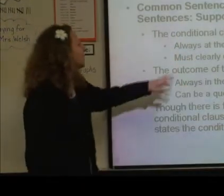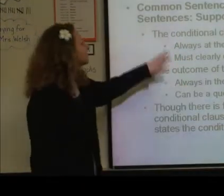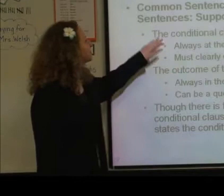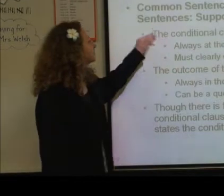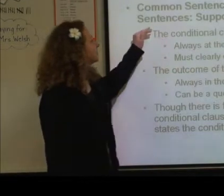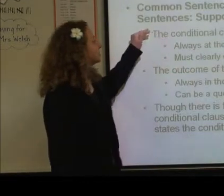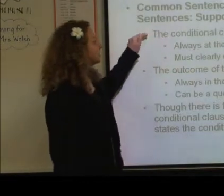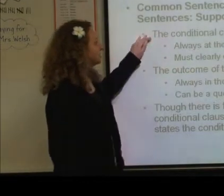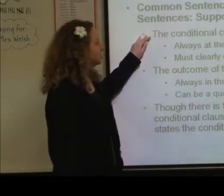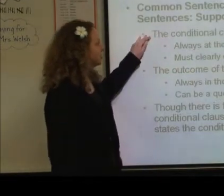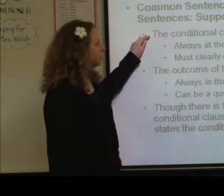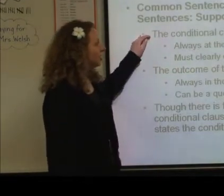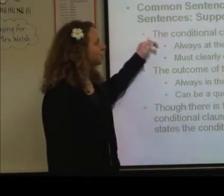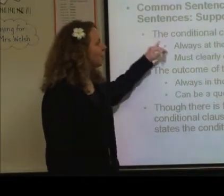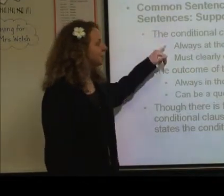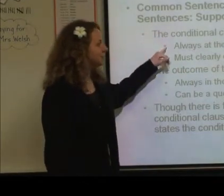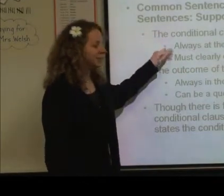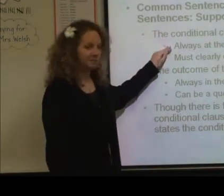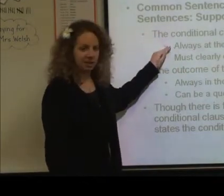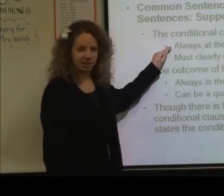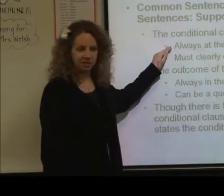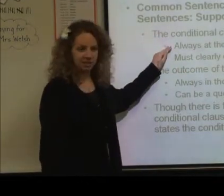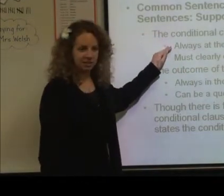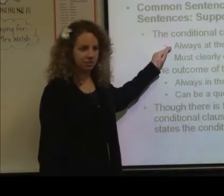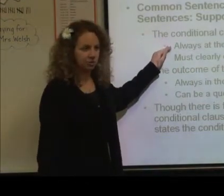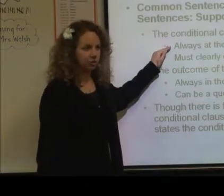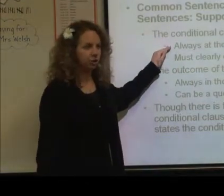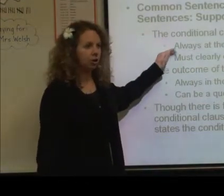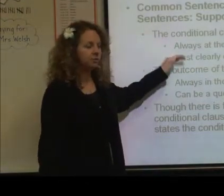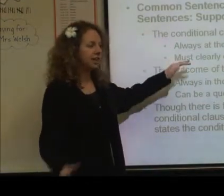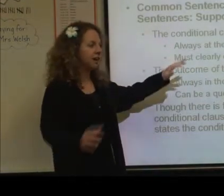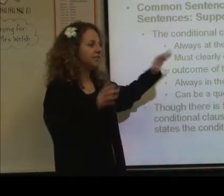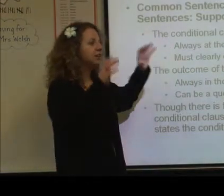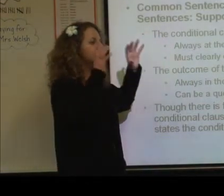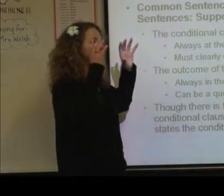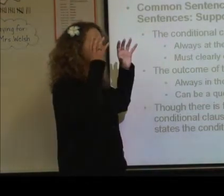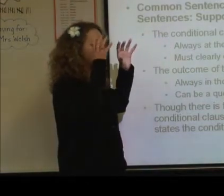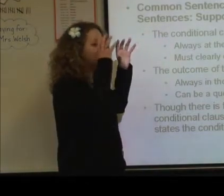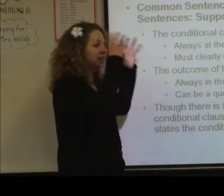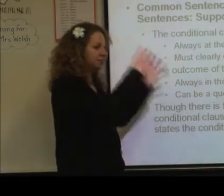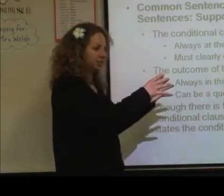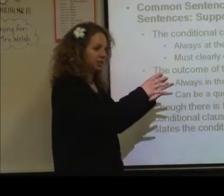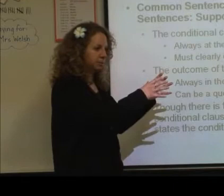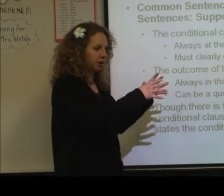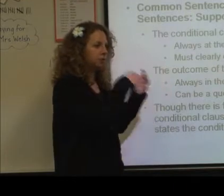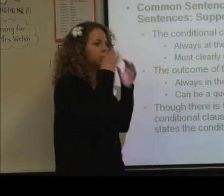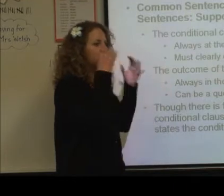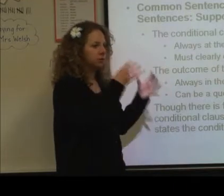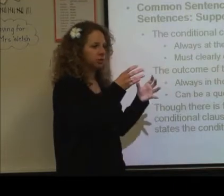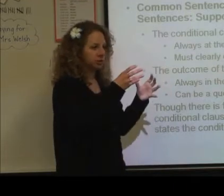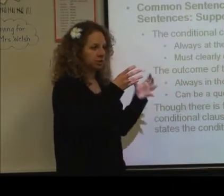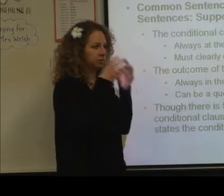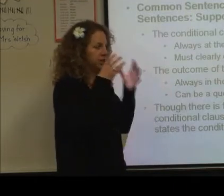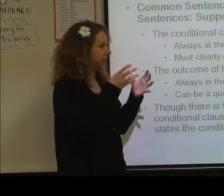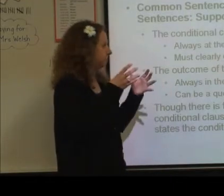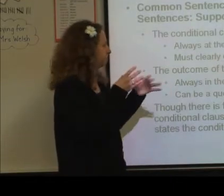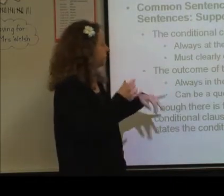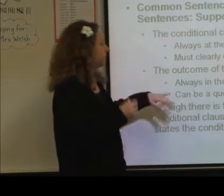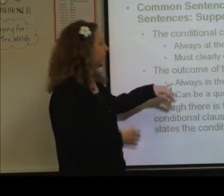Okay, so the conditional clause will always be at the beginning of the sentence. So you'll always have the if this part will always go at the beginning. Okay?